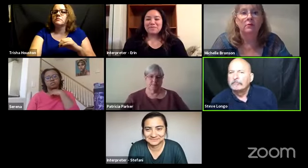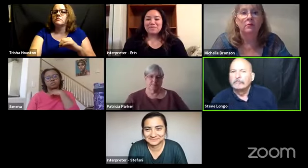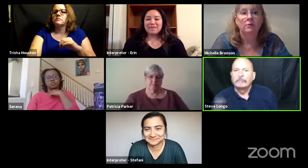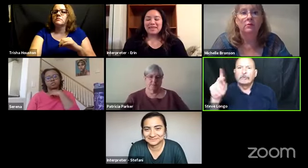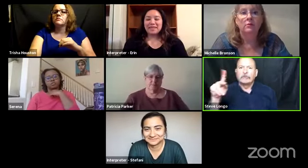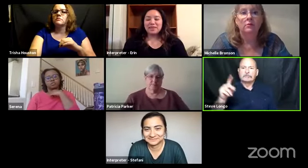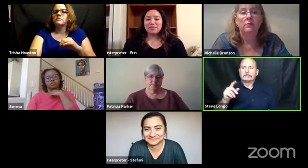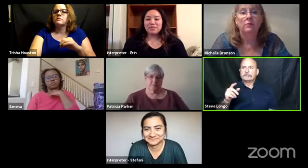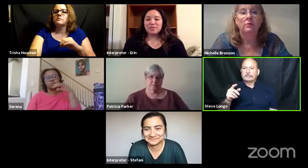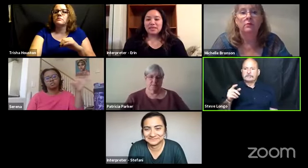Thank you.